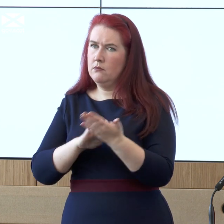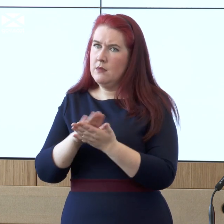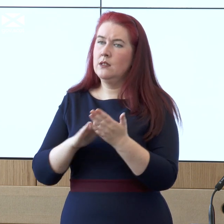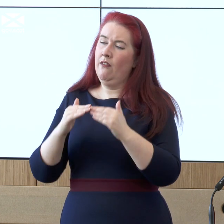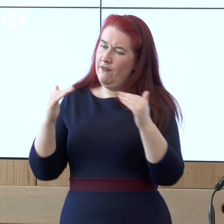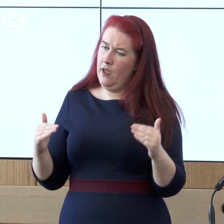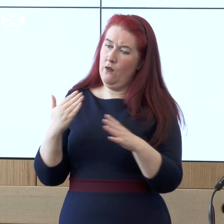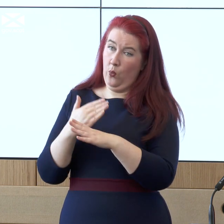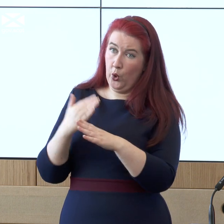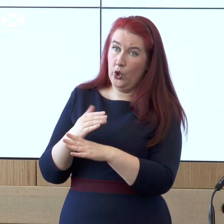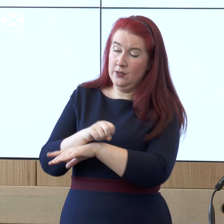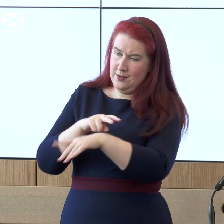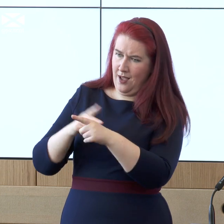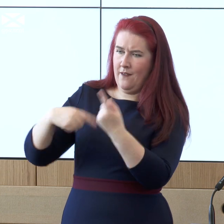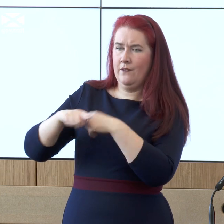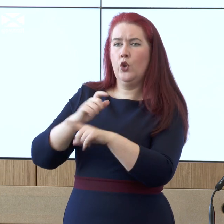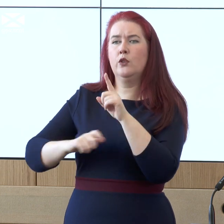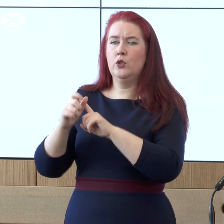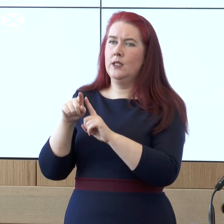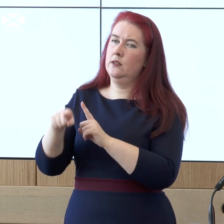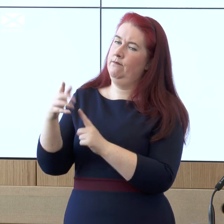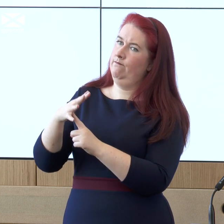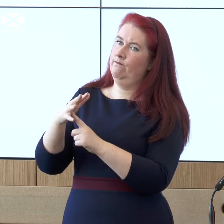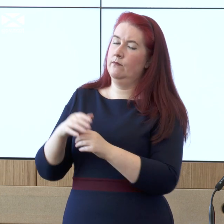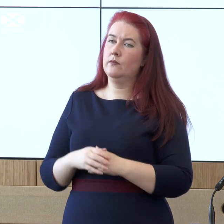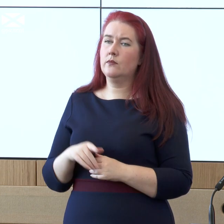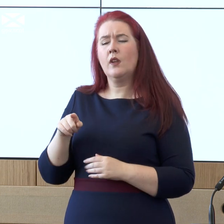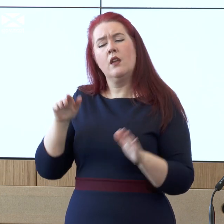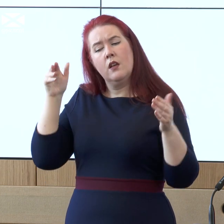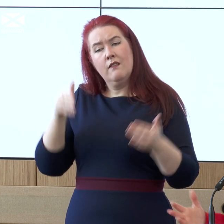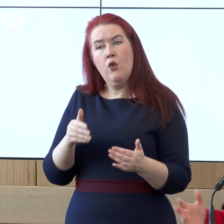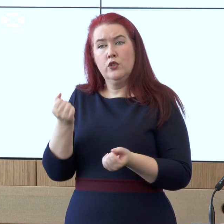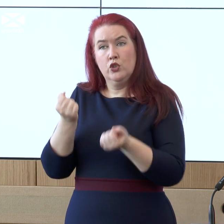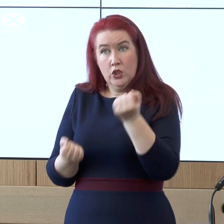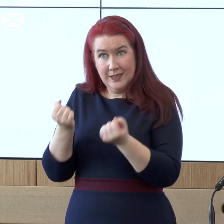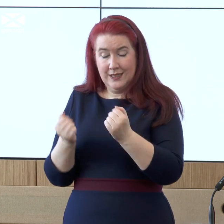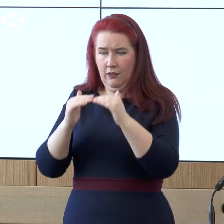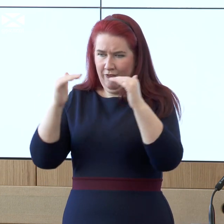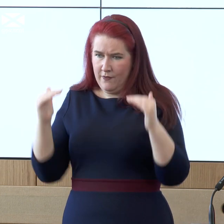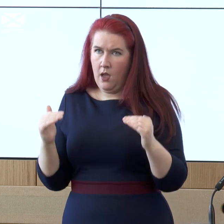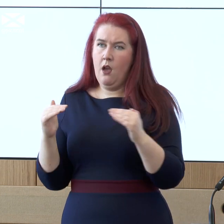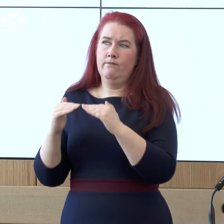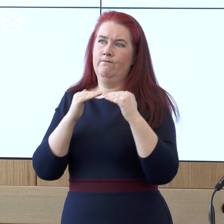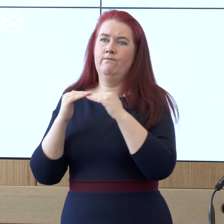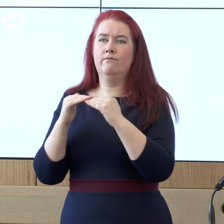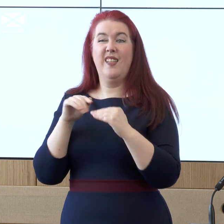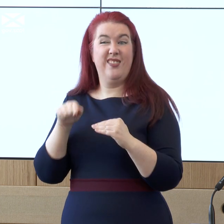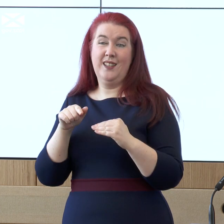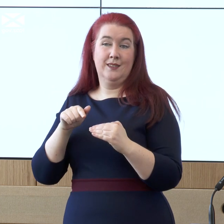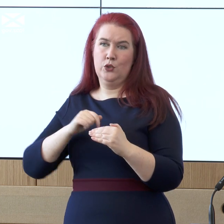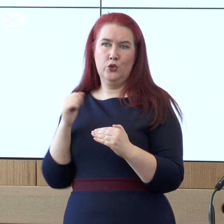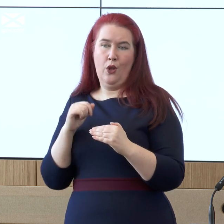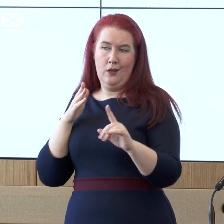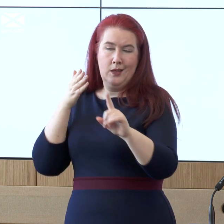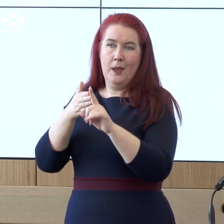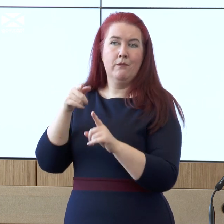front and centre. And that focus on justice and fairness will be central to Scotland's whole approach to COP26. We